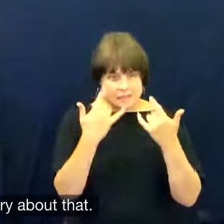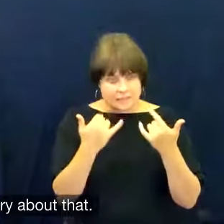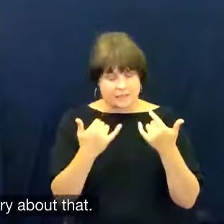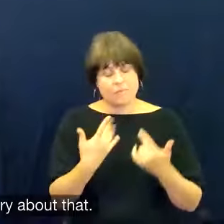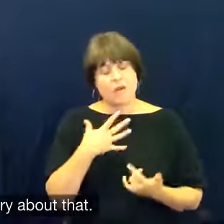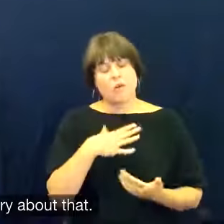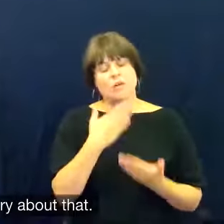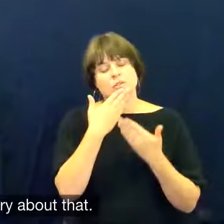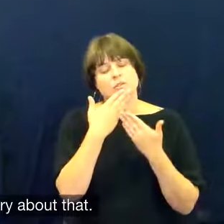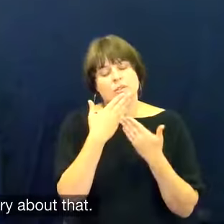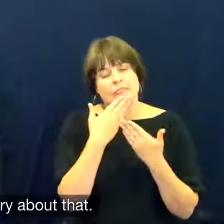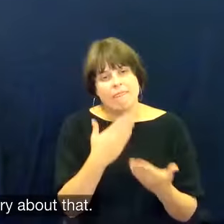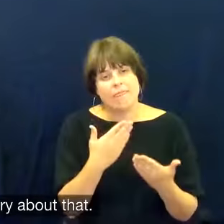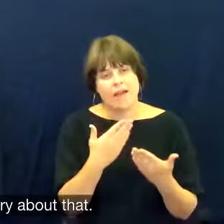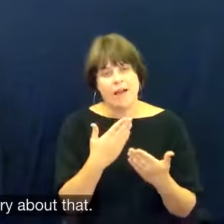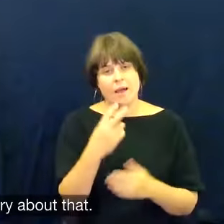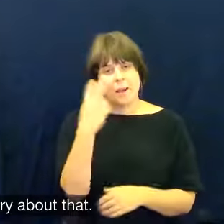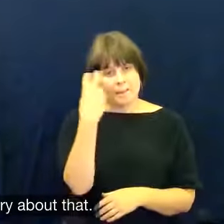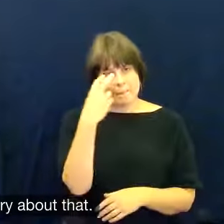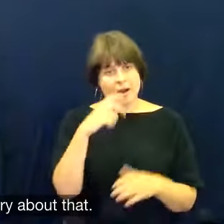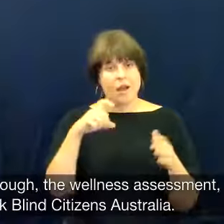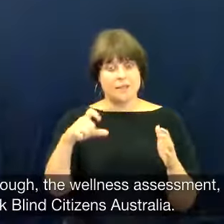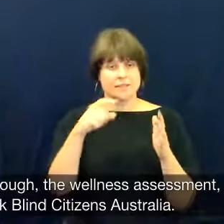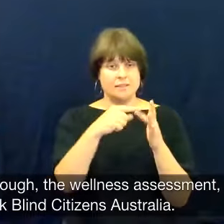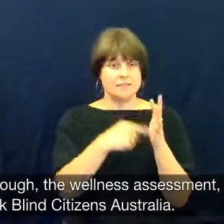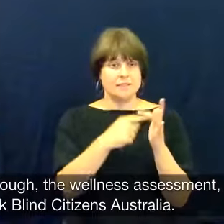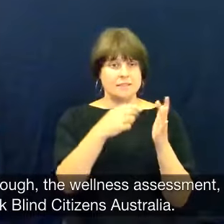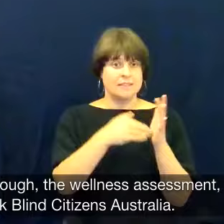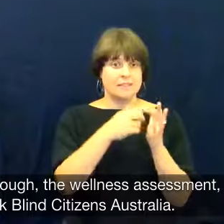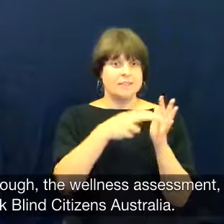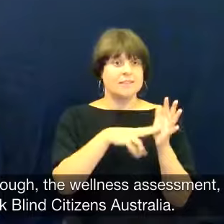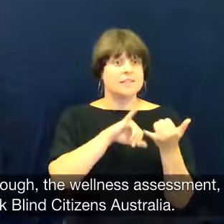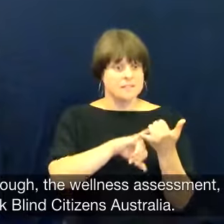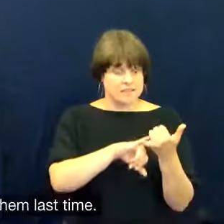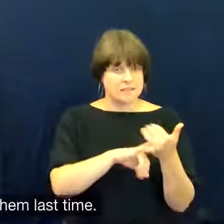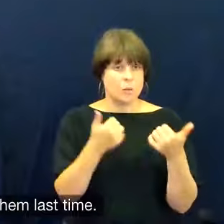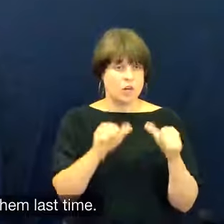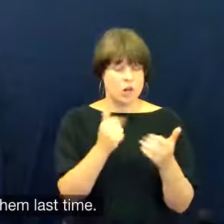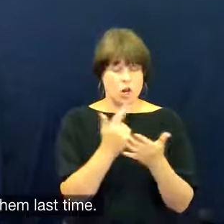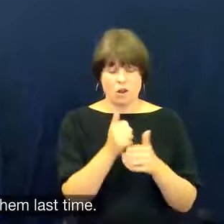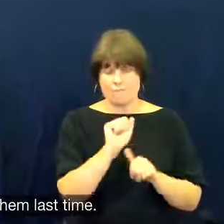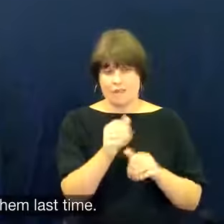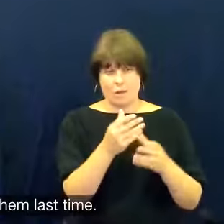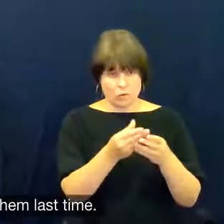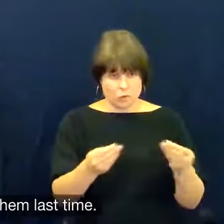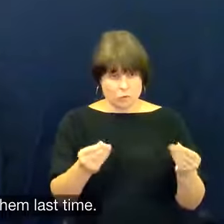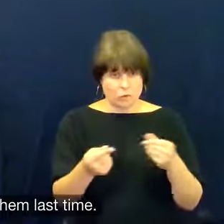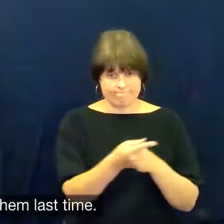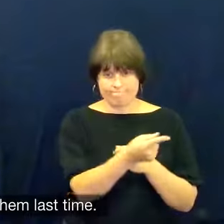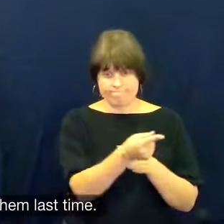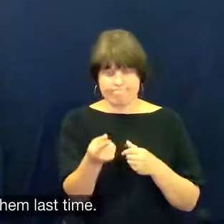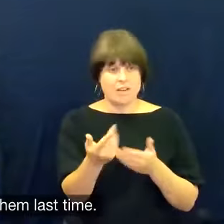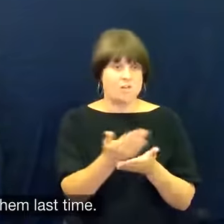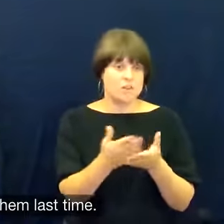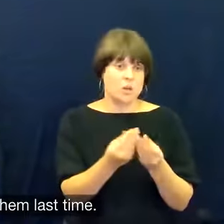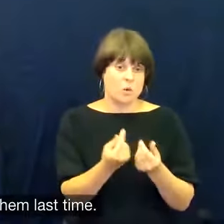Citizens Australia. I thanked them last time. We're using a lot of the resources that they have shared with us for